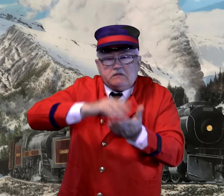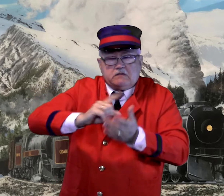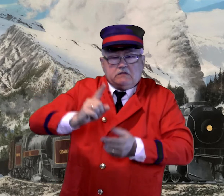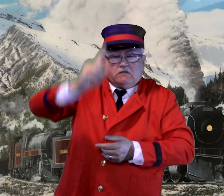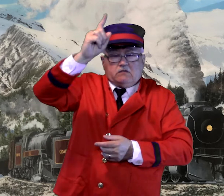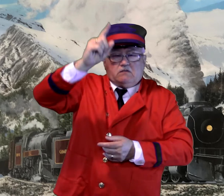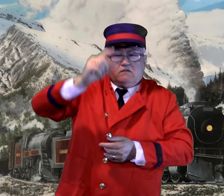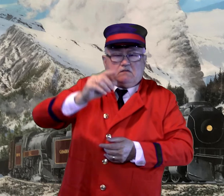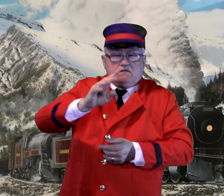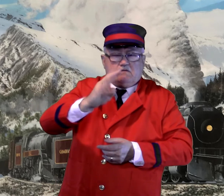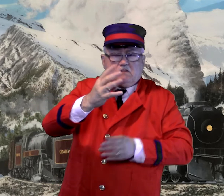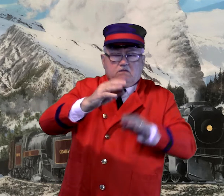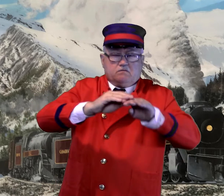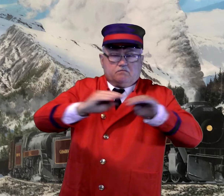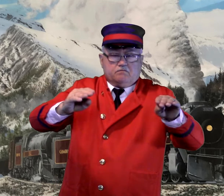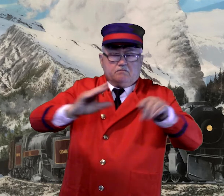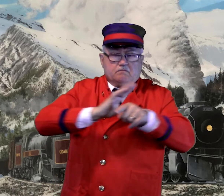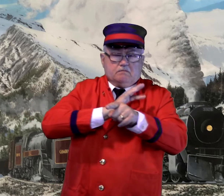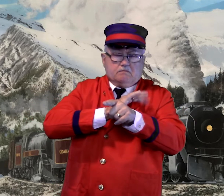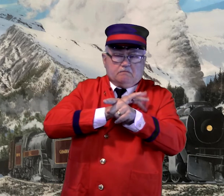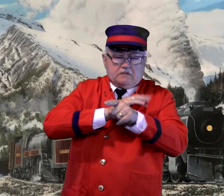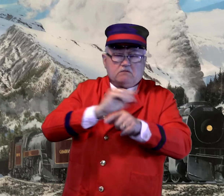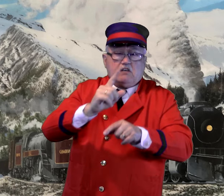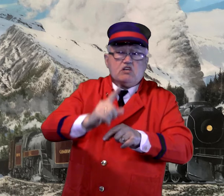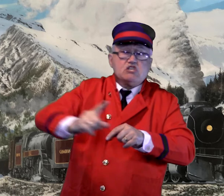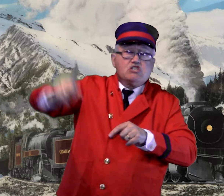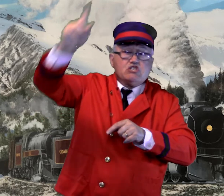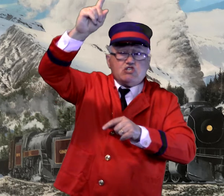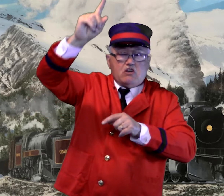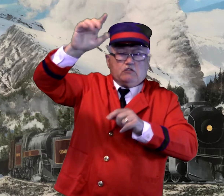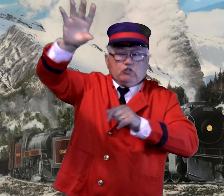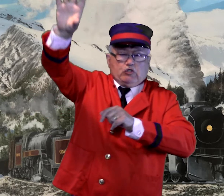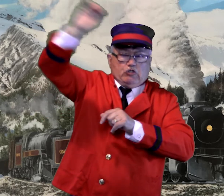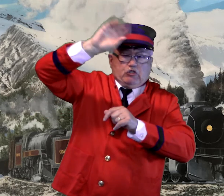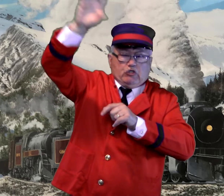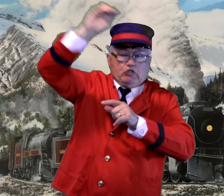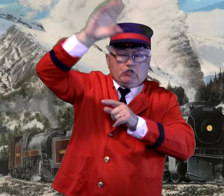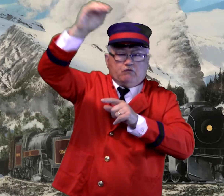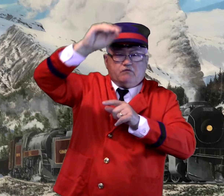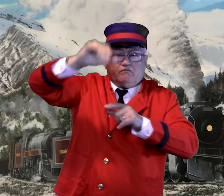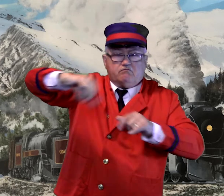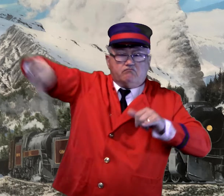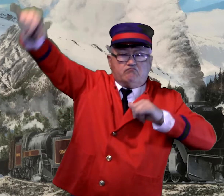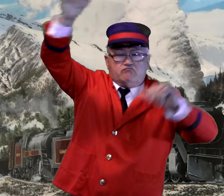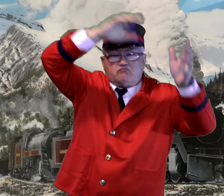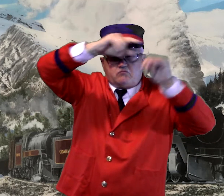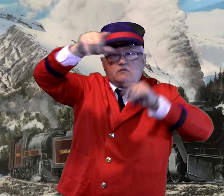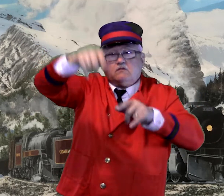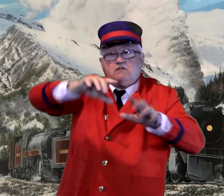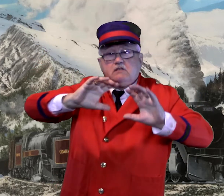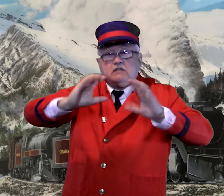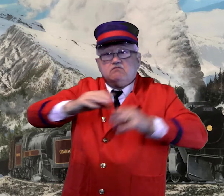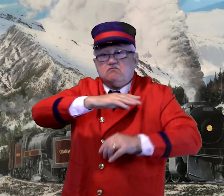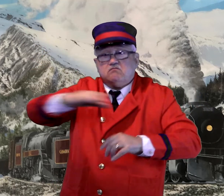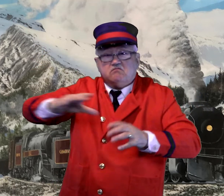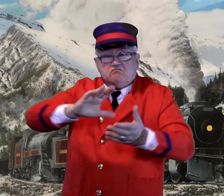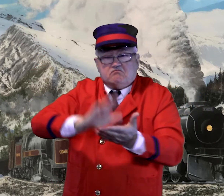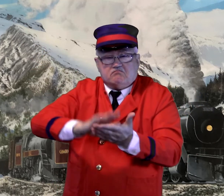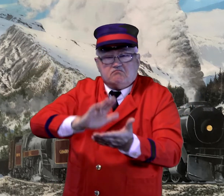practicing flying, and wireless operators could practice their communications with distant places. Because of the tower,